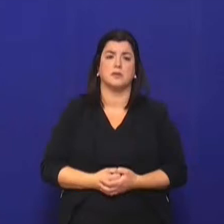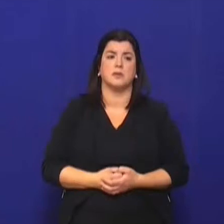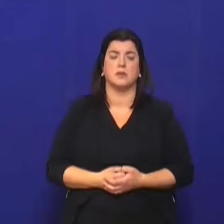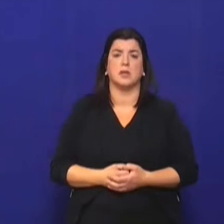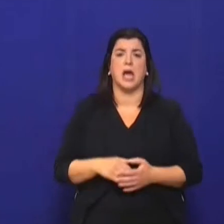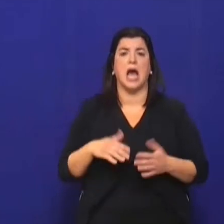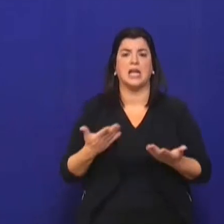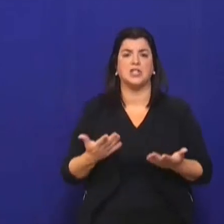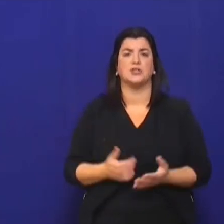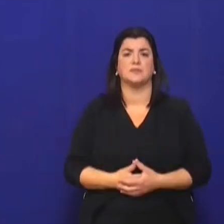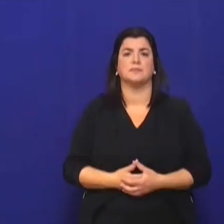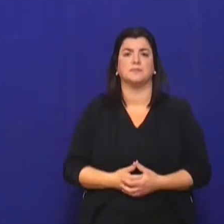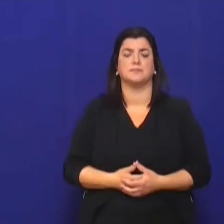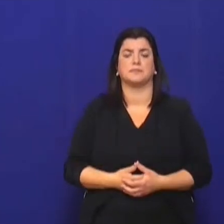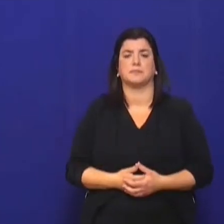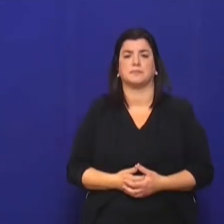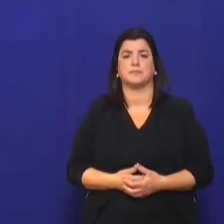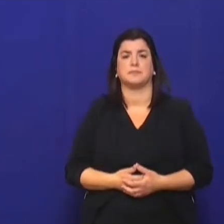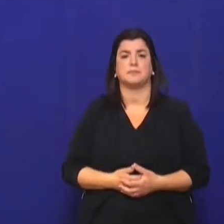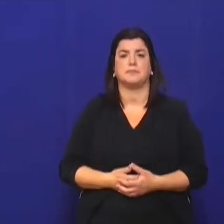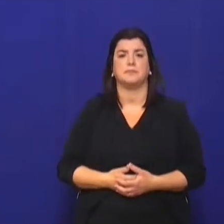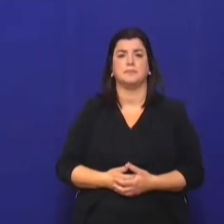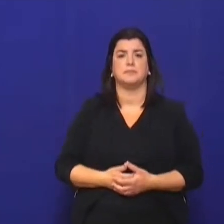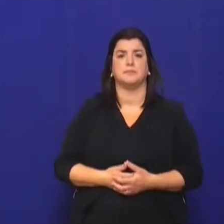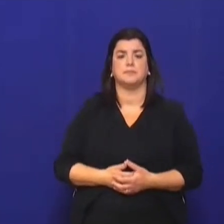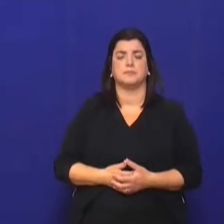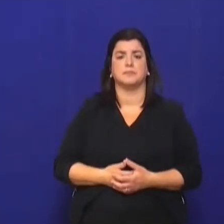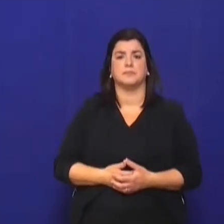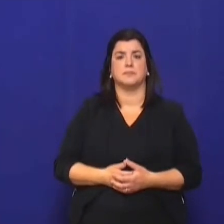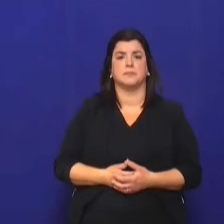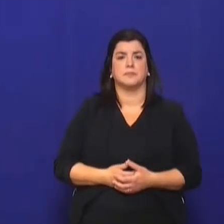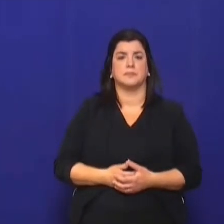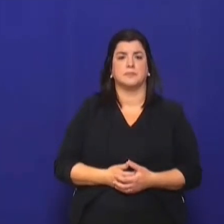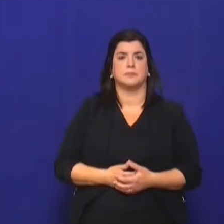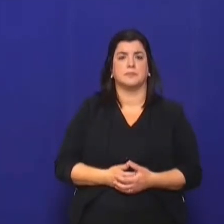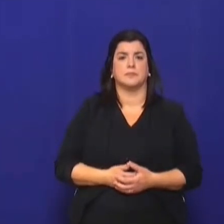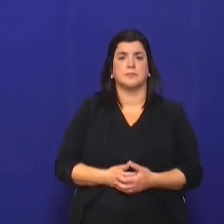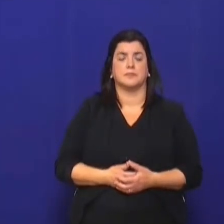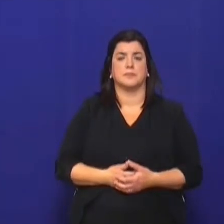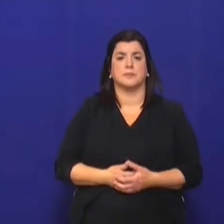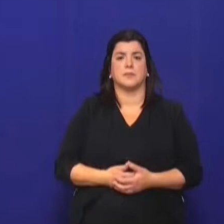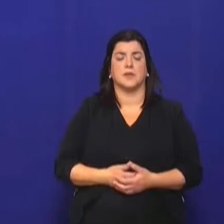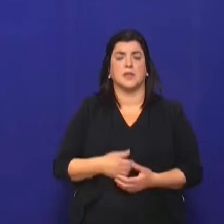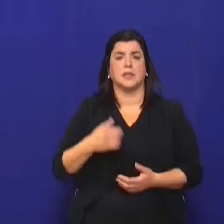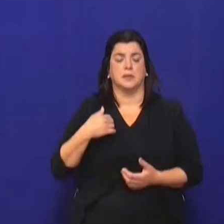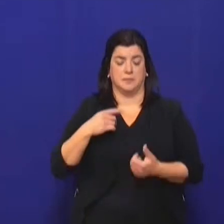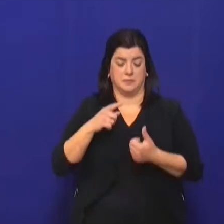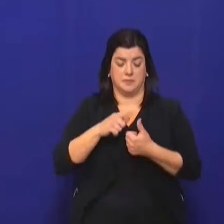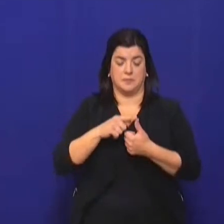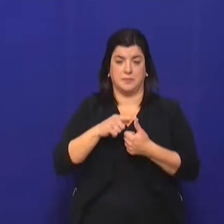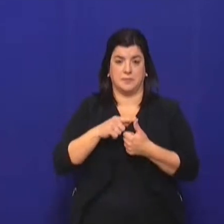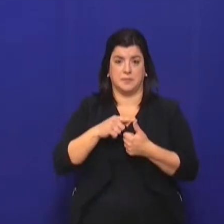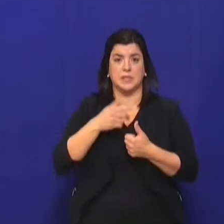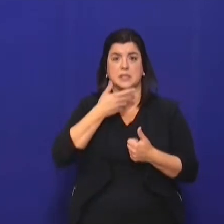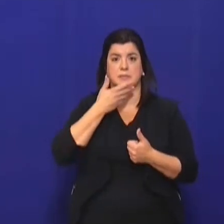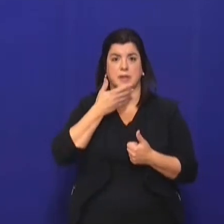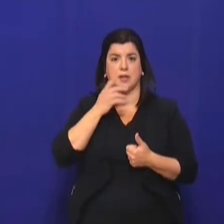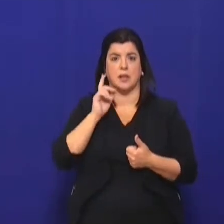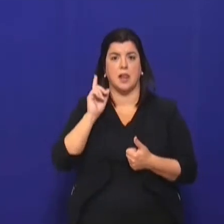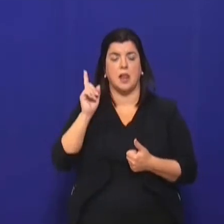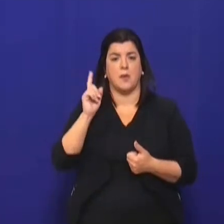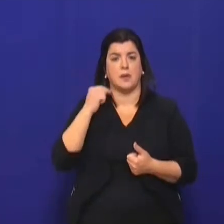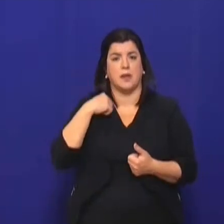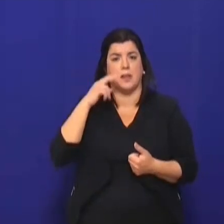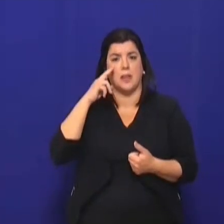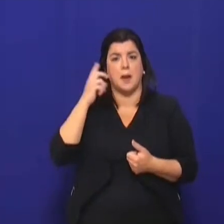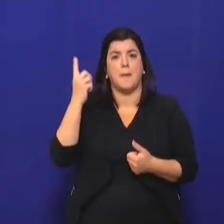u għaliex. Grazzi. Grazzi. Fatti bħalma spjegajt, aħna naqbdu random sample mill dawk